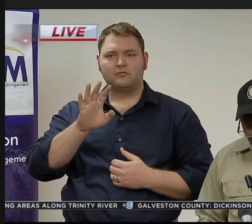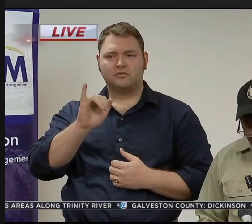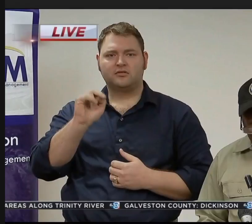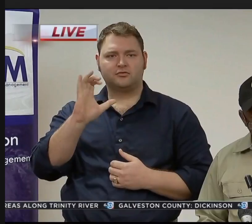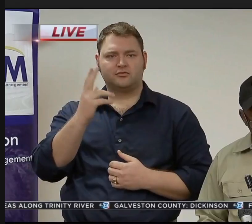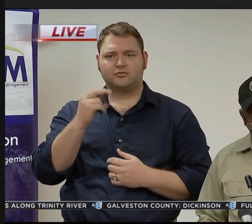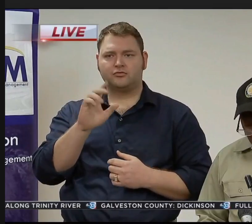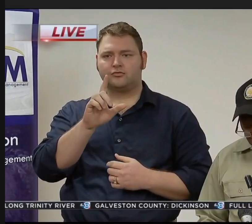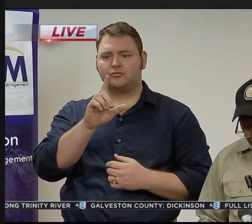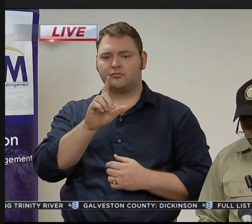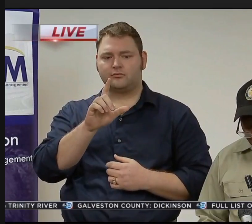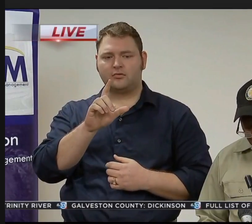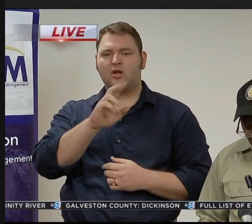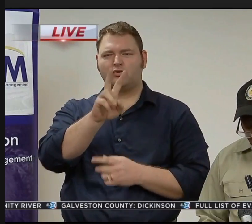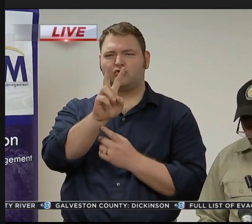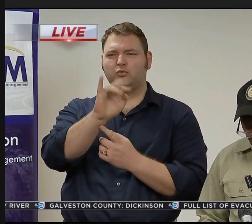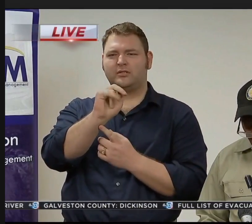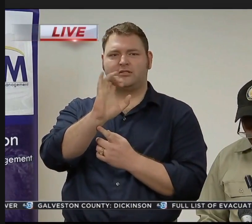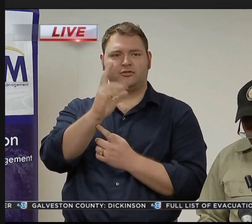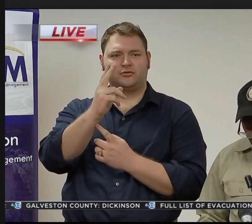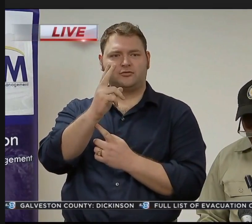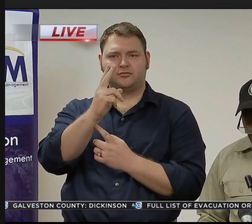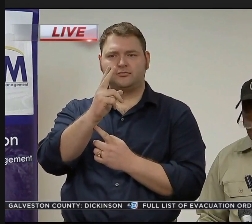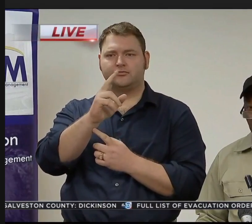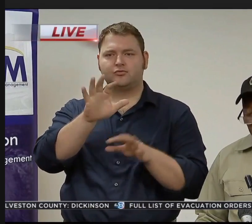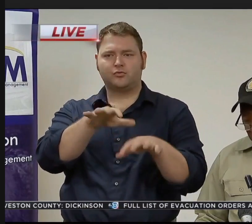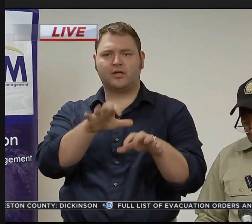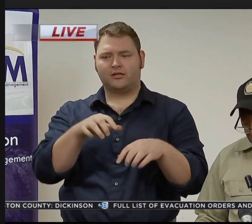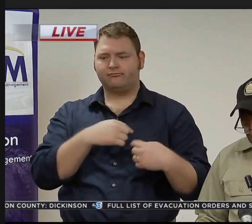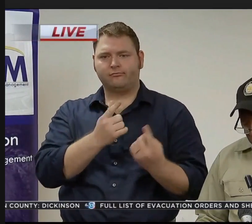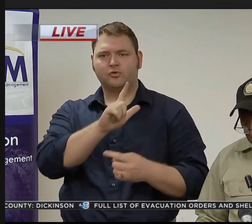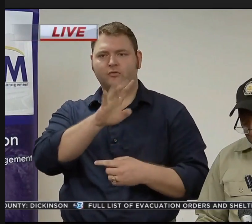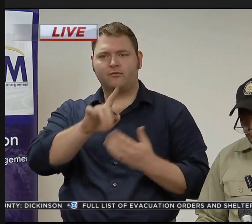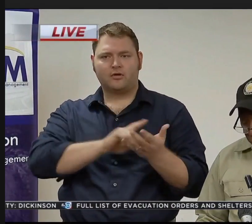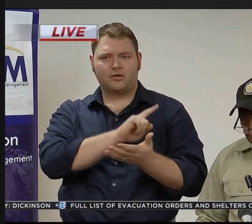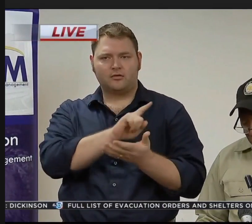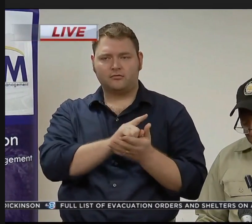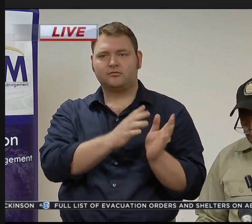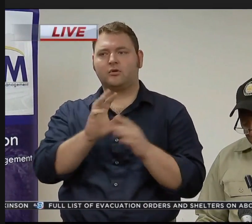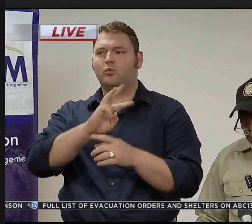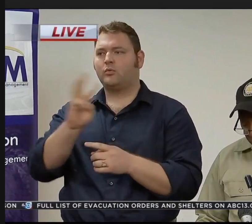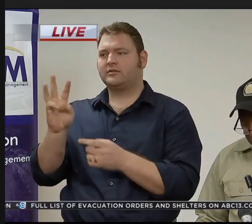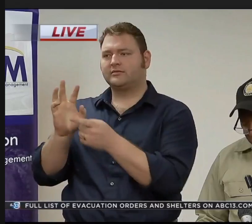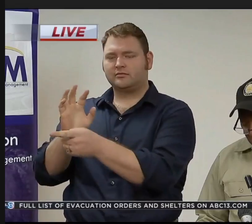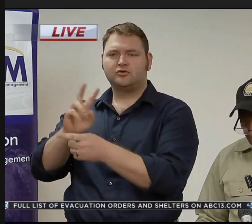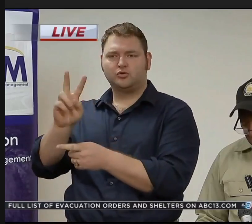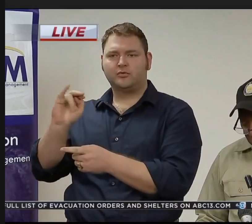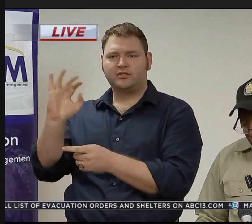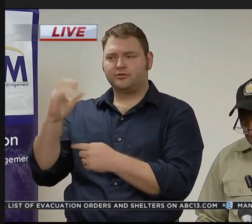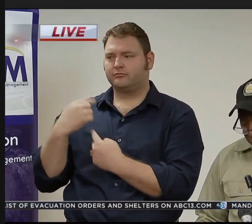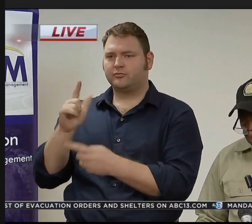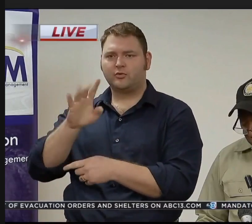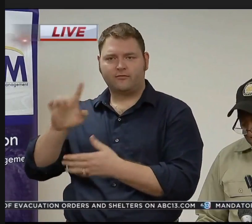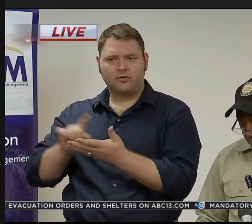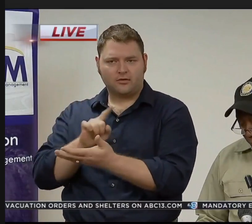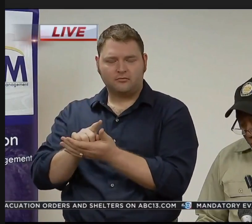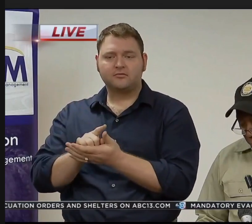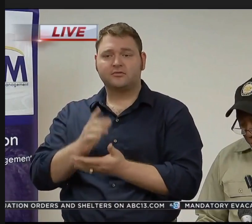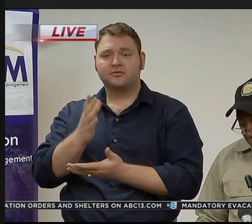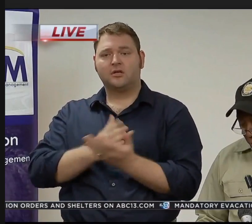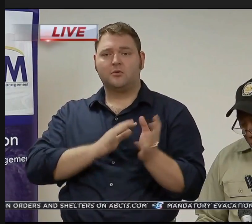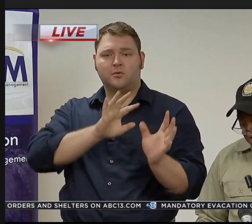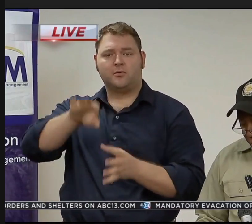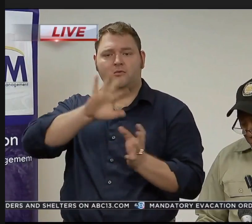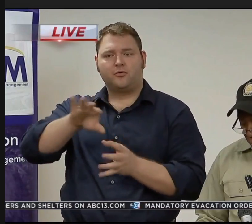side of I-45, 1 to 2 inches, that's good news. Storms are moving to the east. Some winds gust about